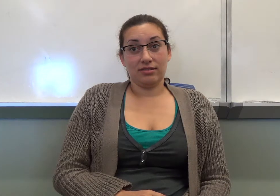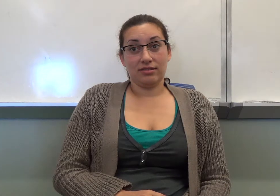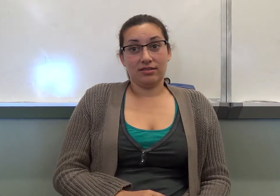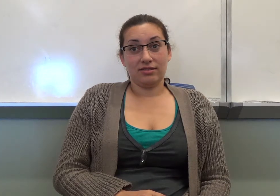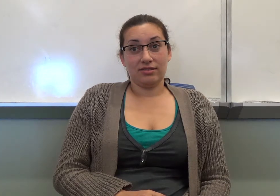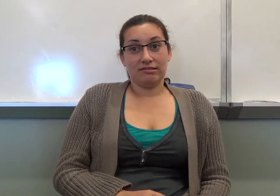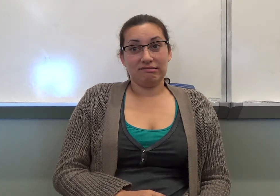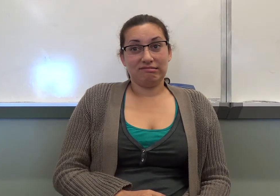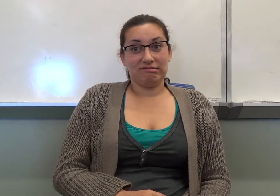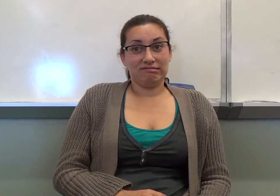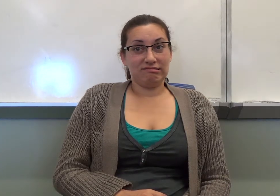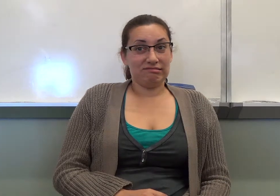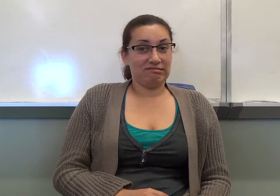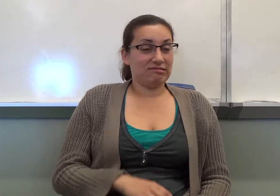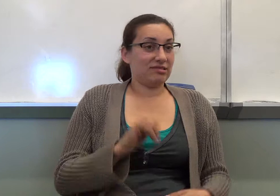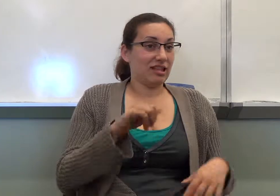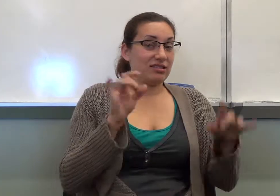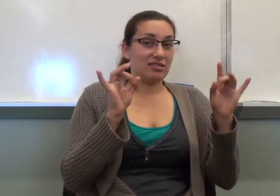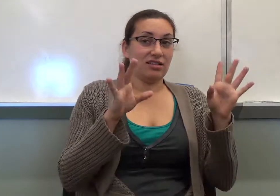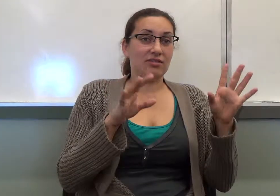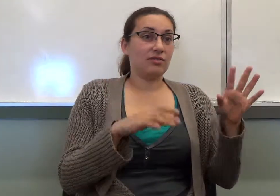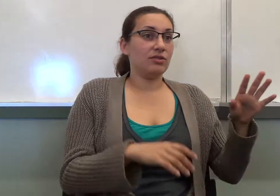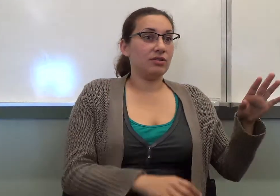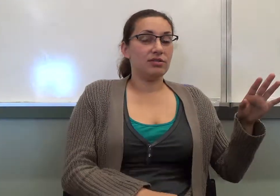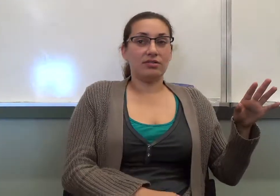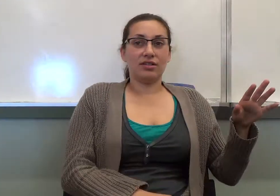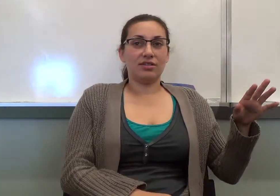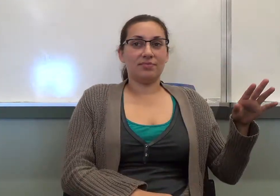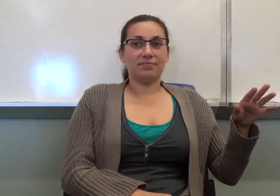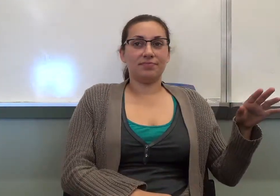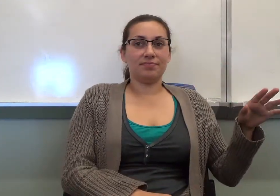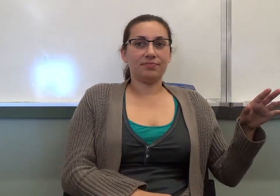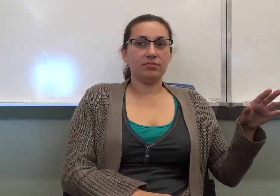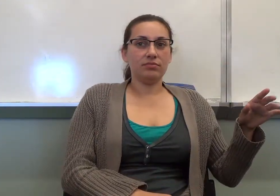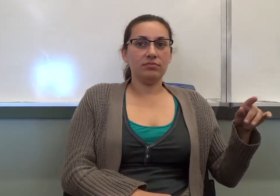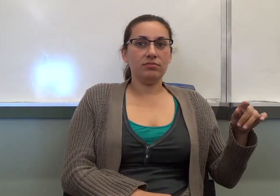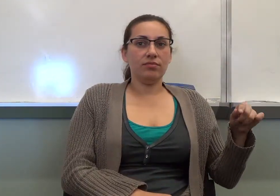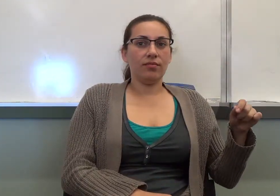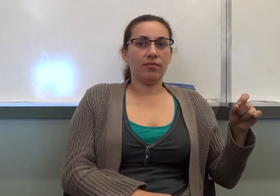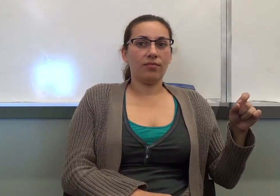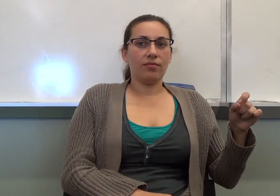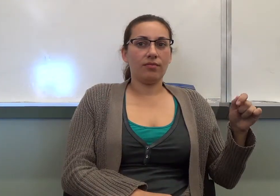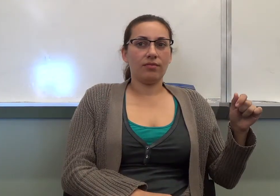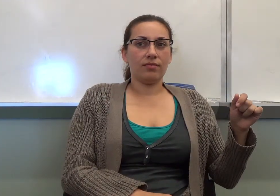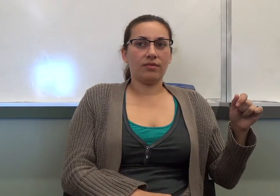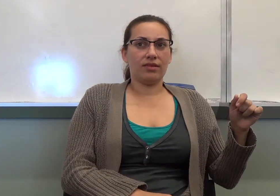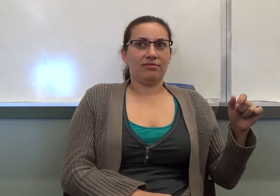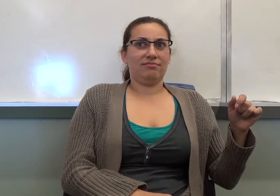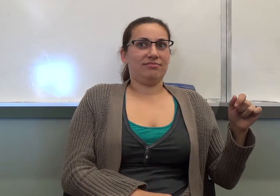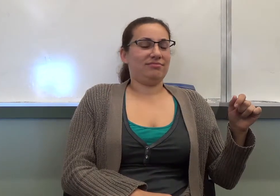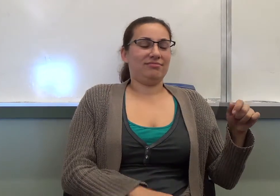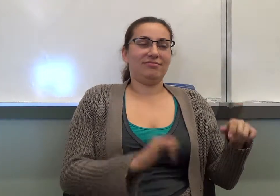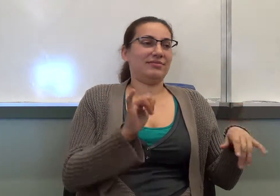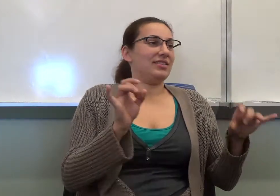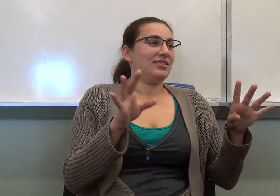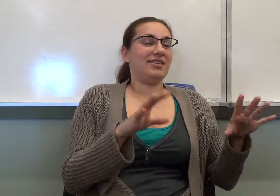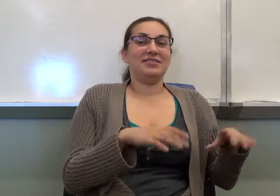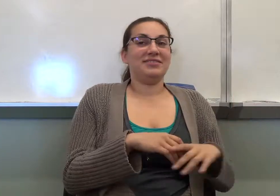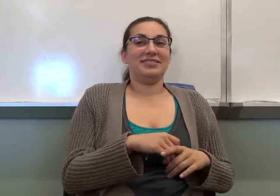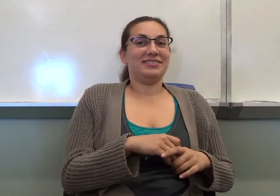1/2 of that, you can simply divide the 18 by 2 to get 9 times 1.5. Or you can put the whole thing on your calculator, it